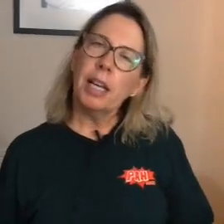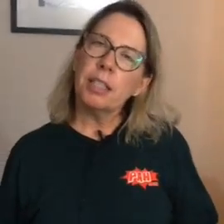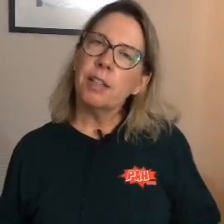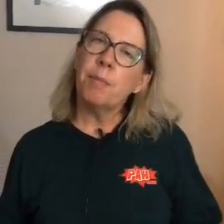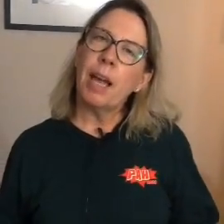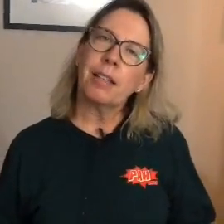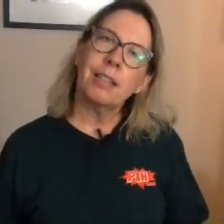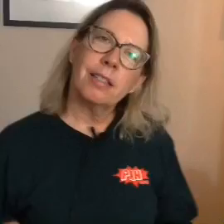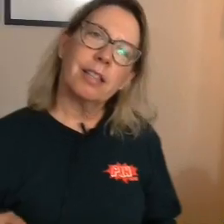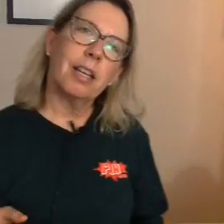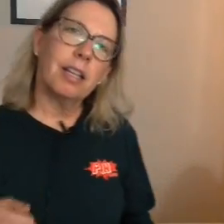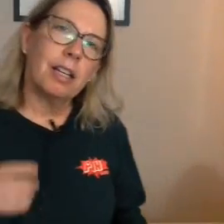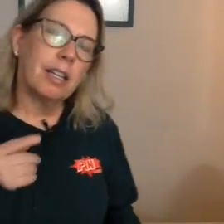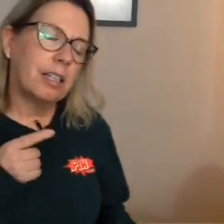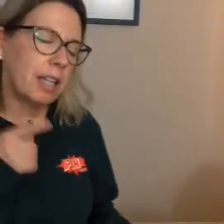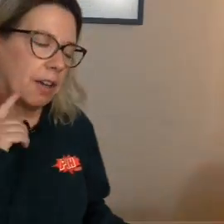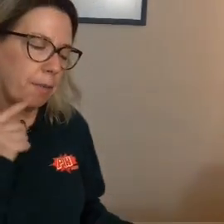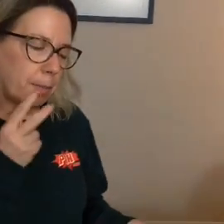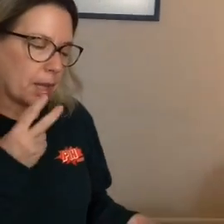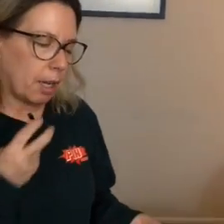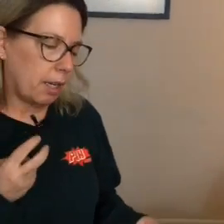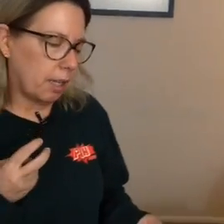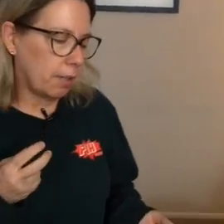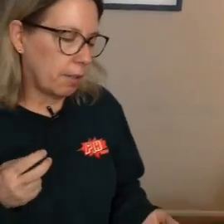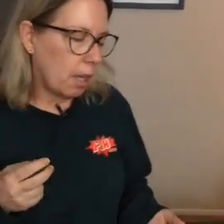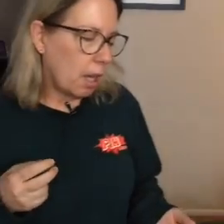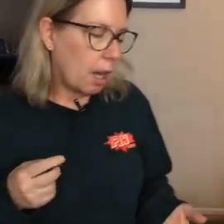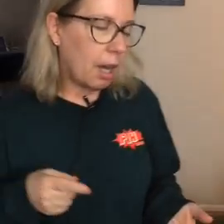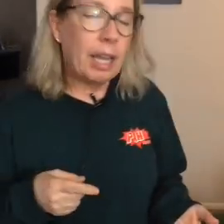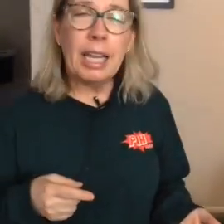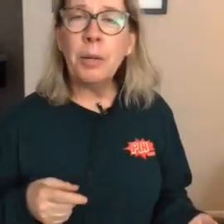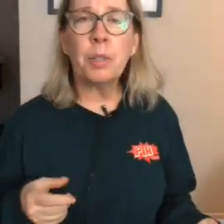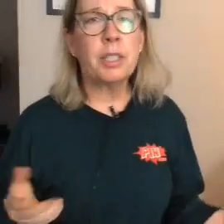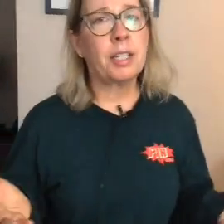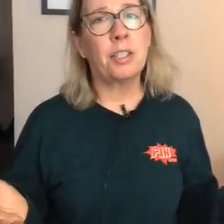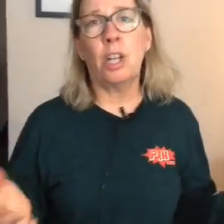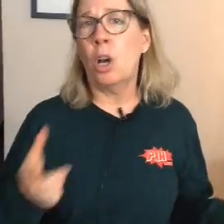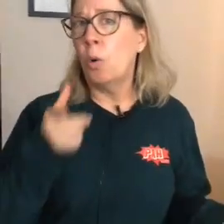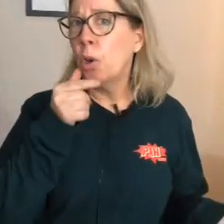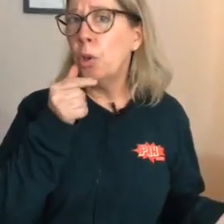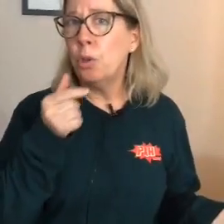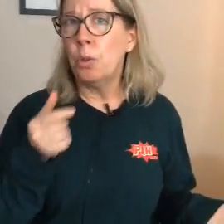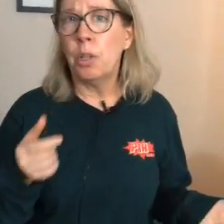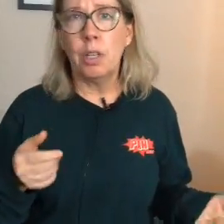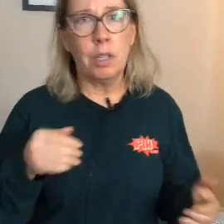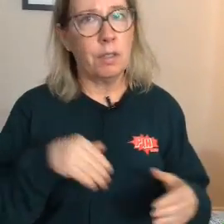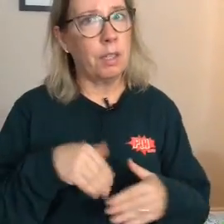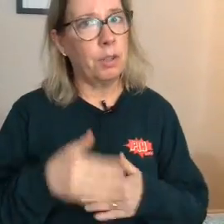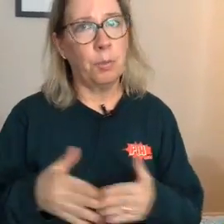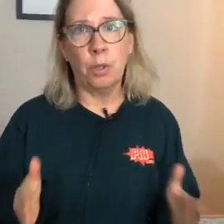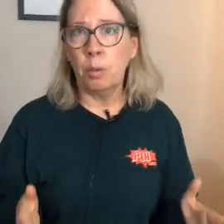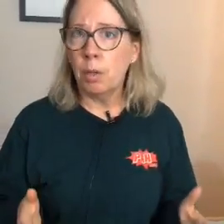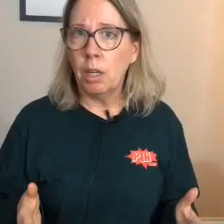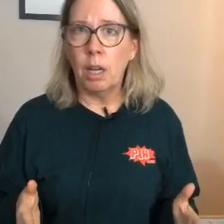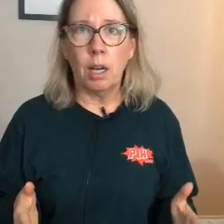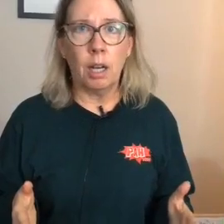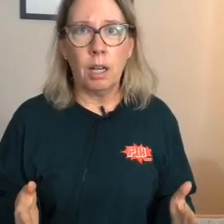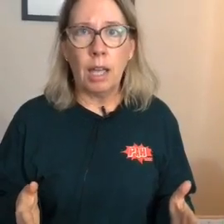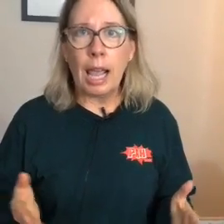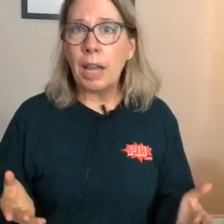Because of Max's deaf blindness, he really doesn't know who is in the room.